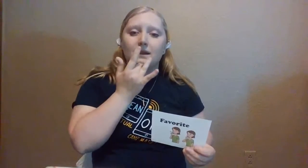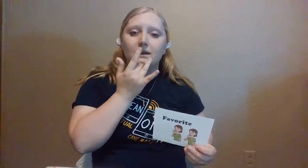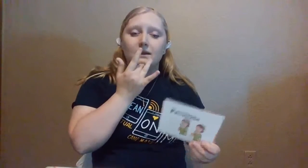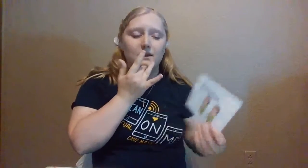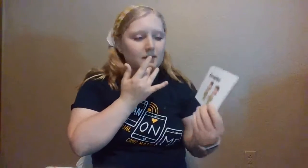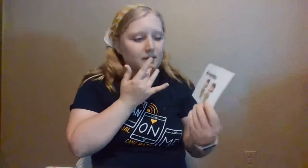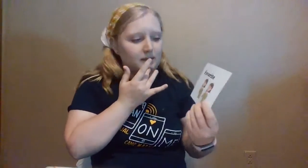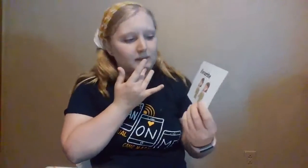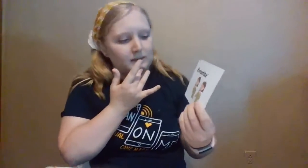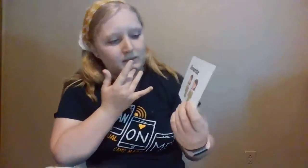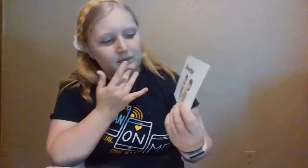Favorite.